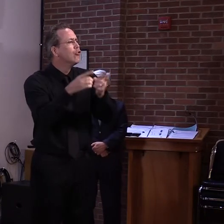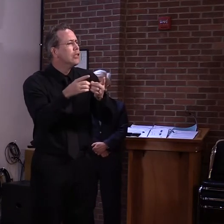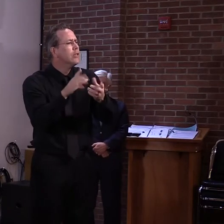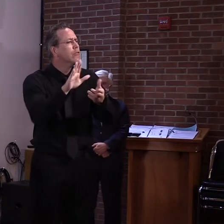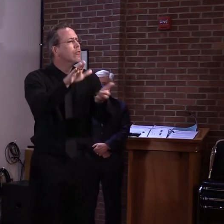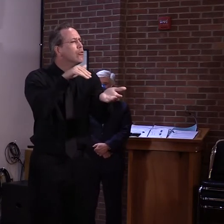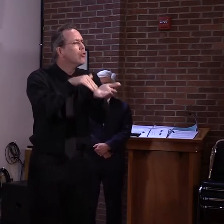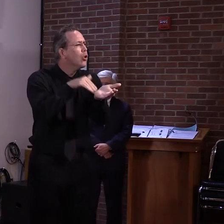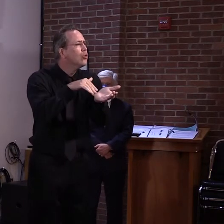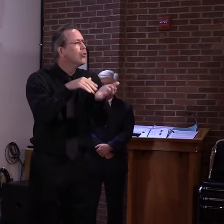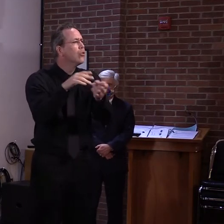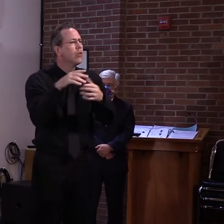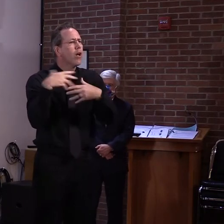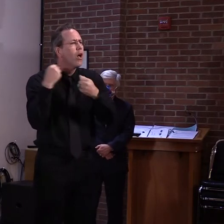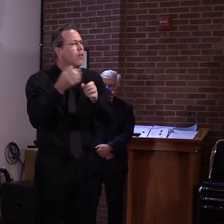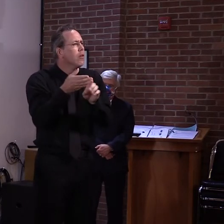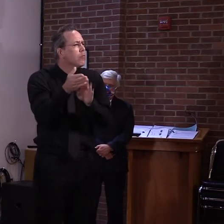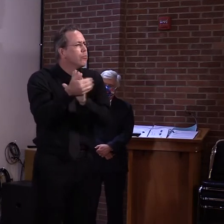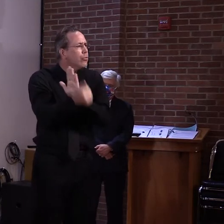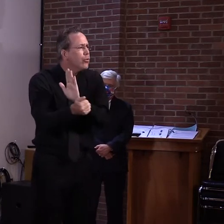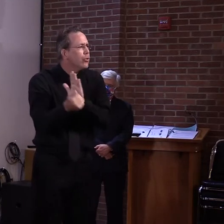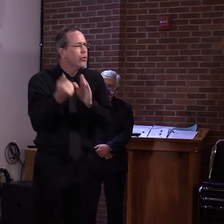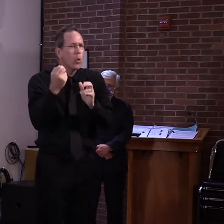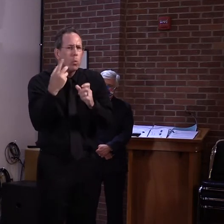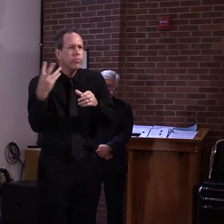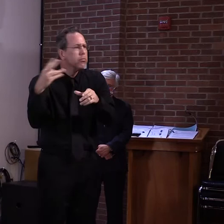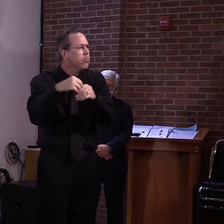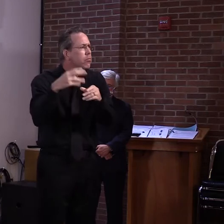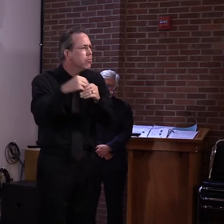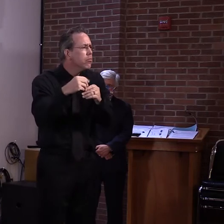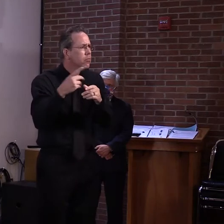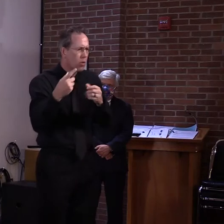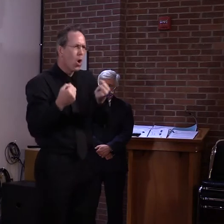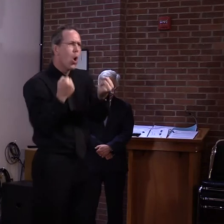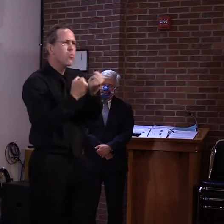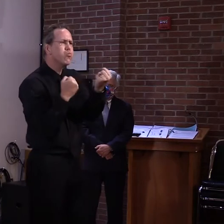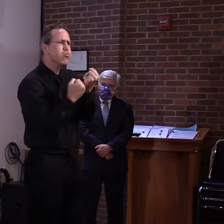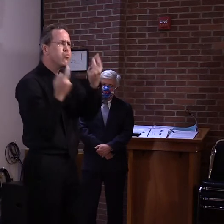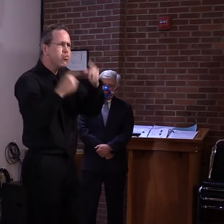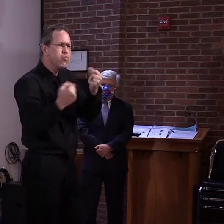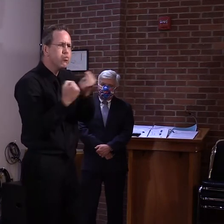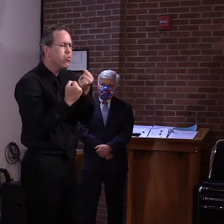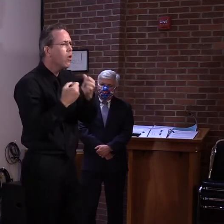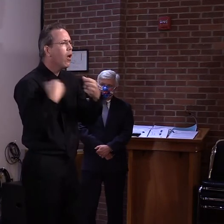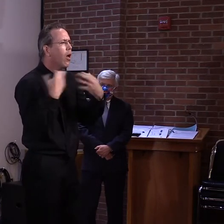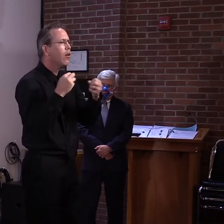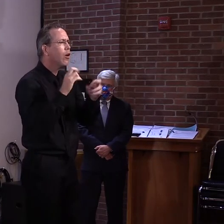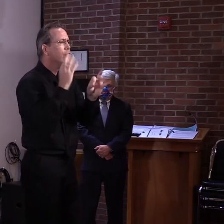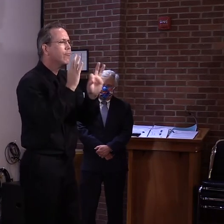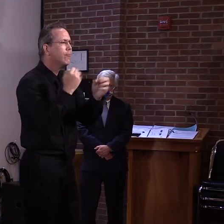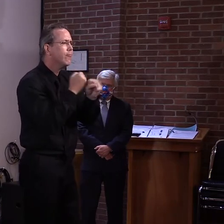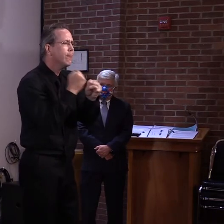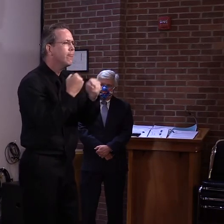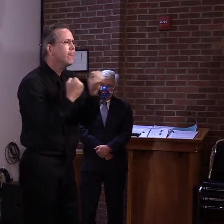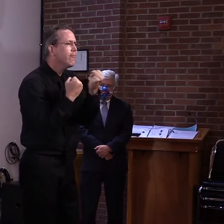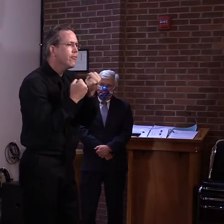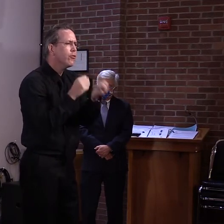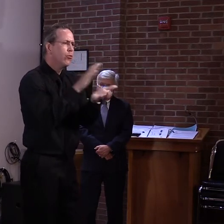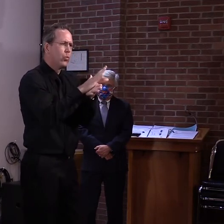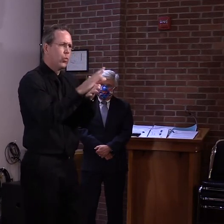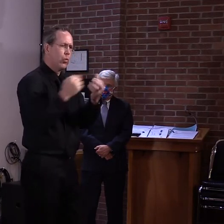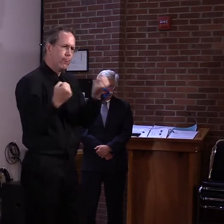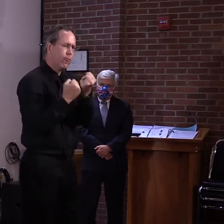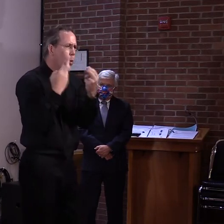more in-person instruction. I still am a proponent of more in-person instruction. But there was a lot